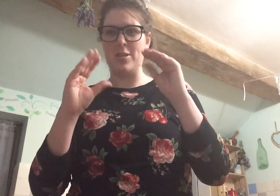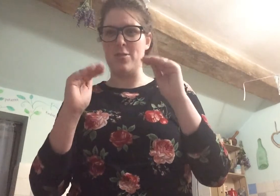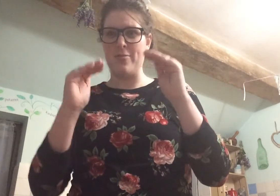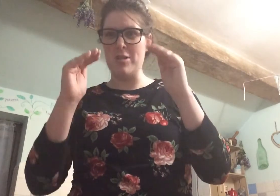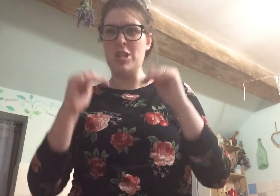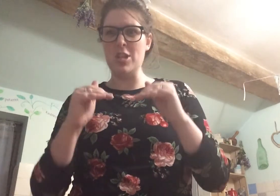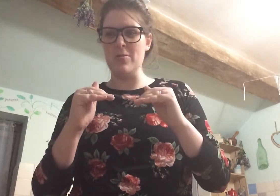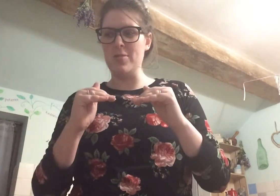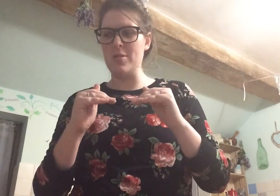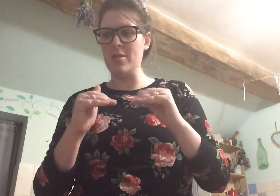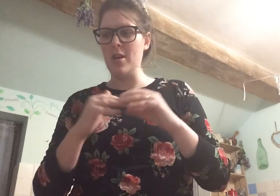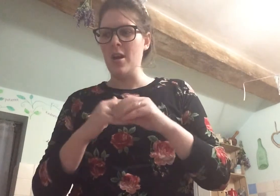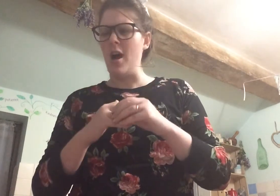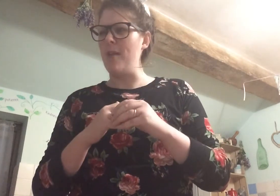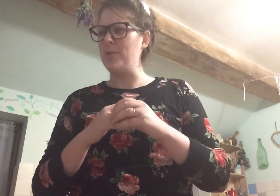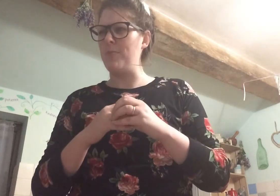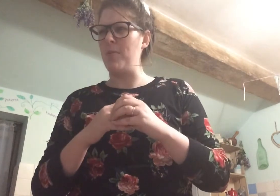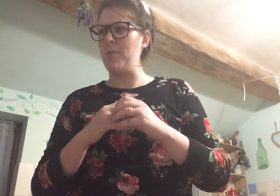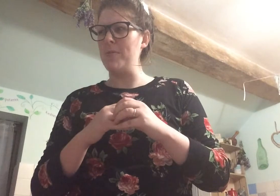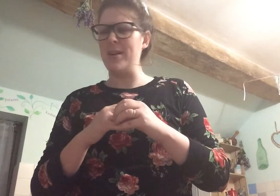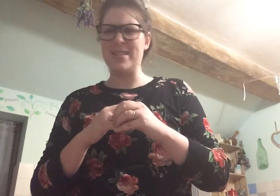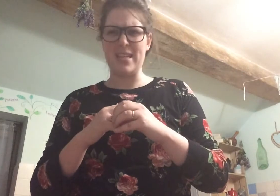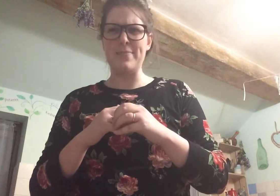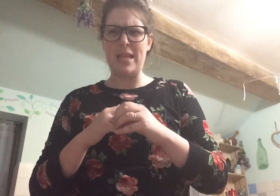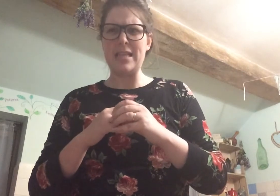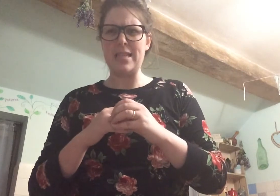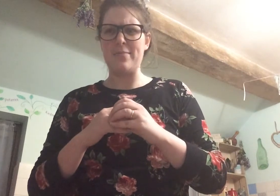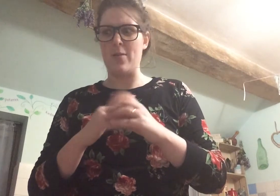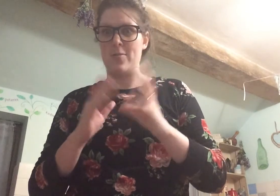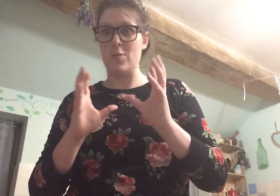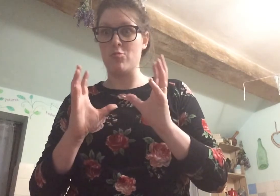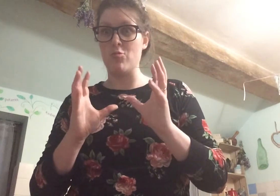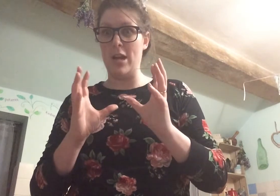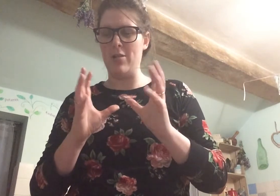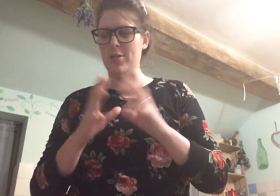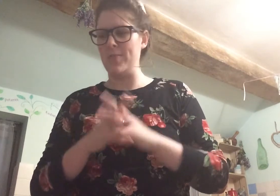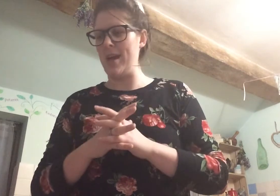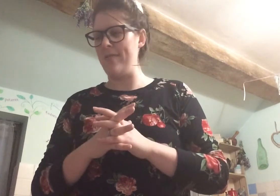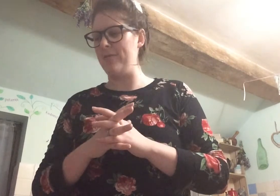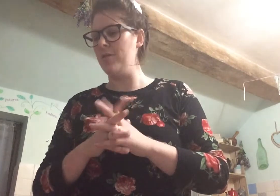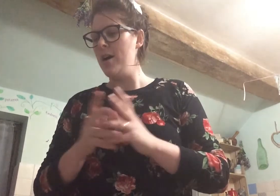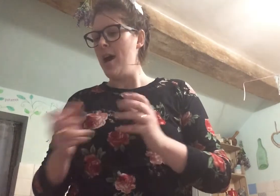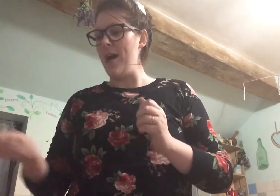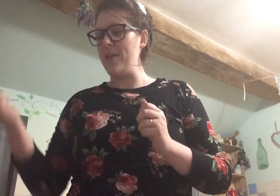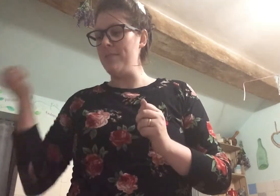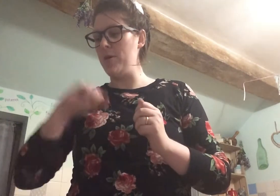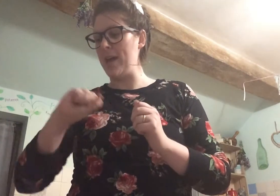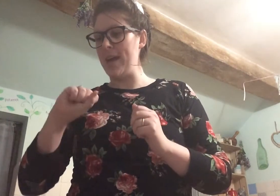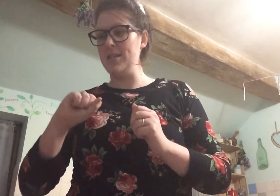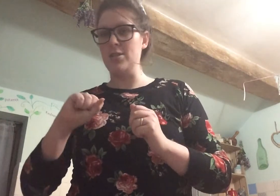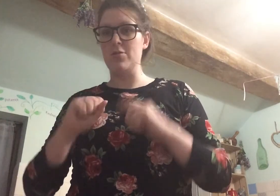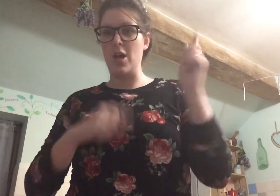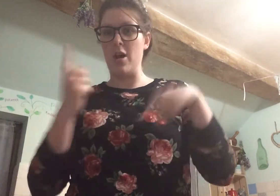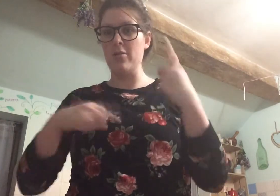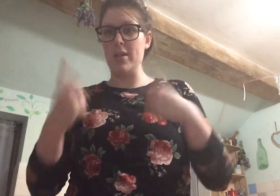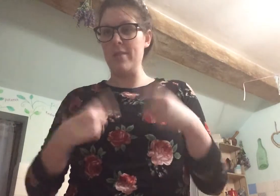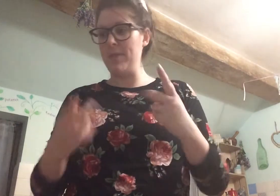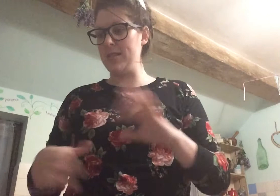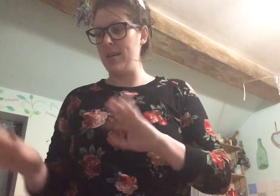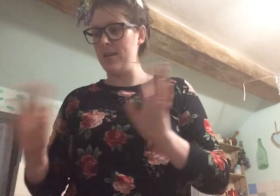sort of reduced. So probably about 6 minutes in the microwave. So it's really hot, so be careful. And then put that into your dough and then mix it and do